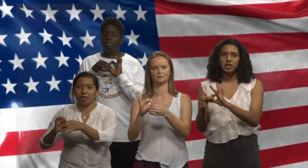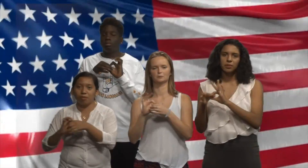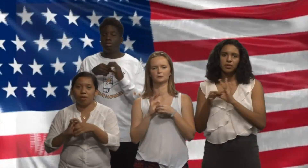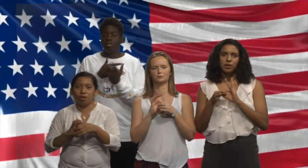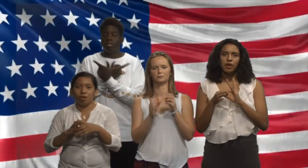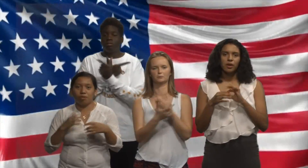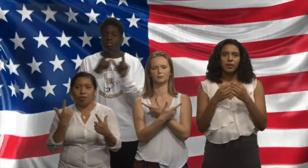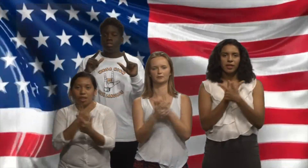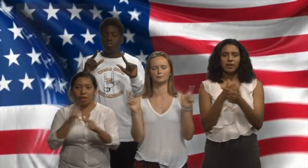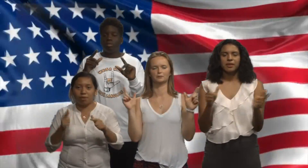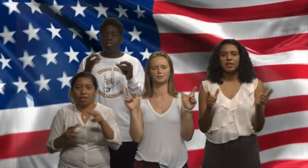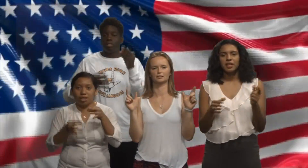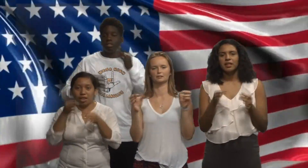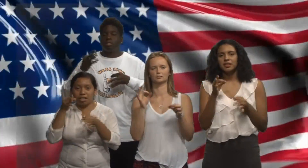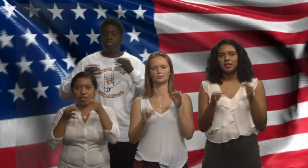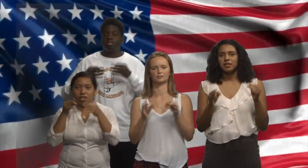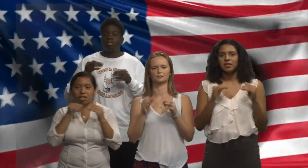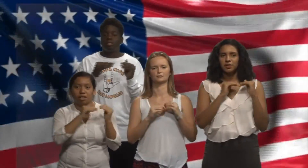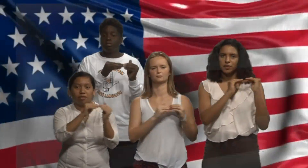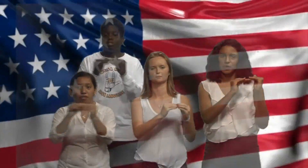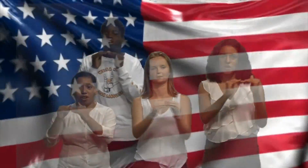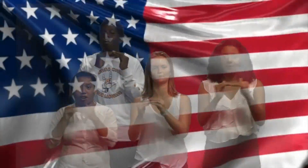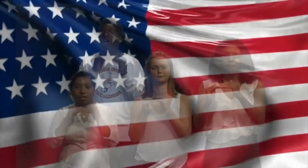indivisible, with liberty and justice for all.